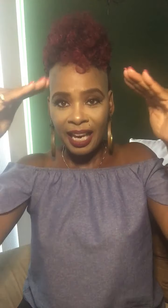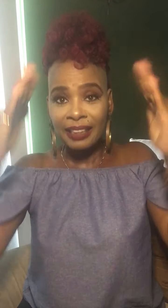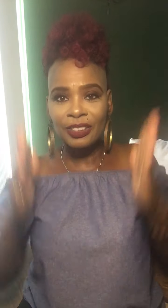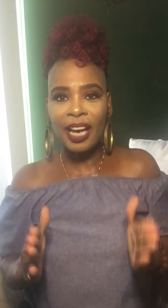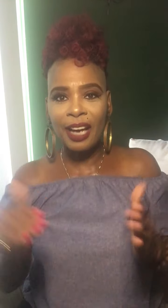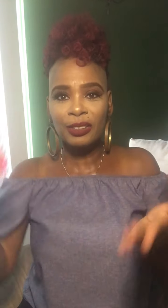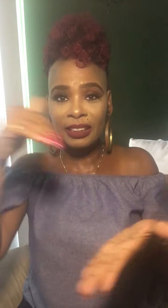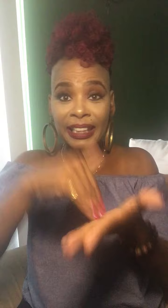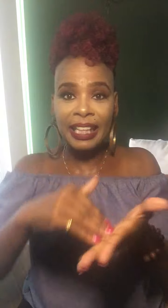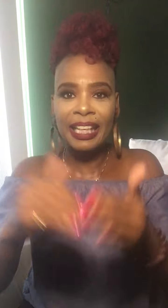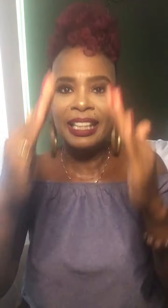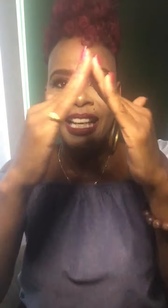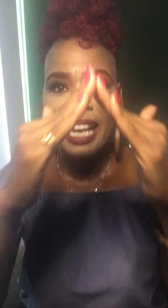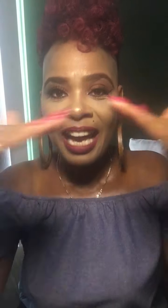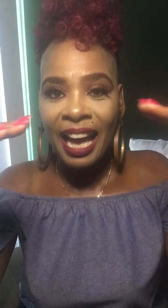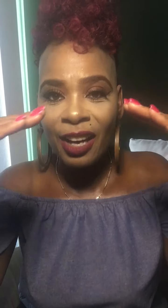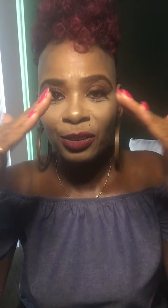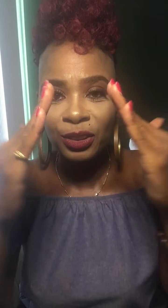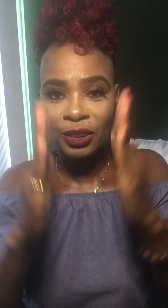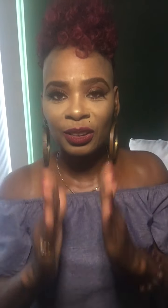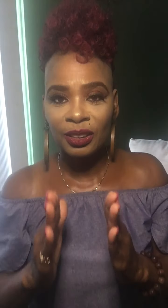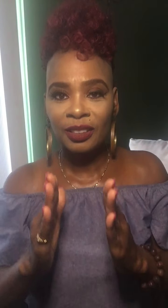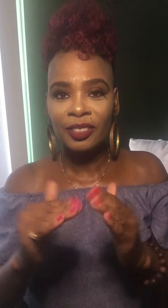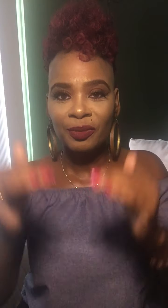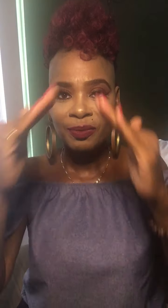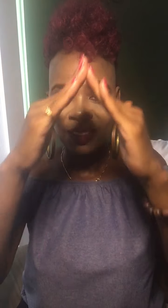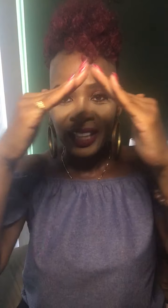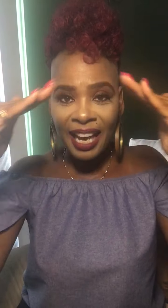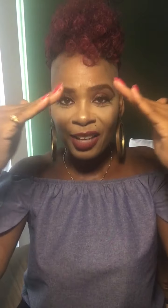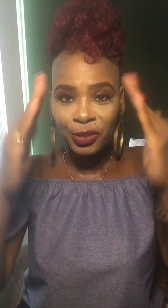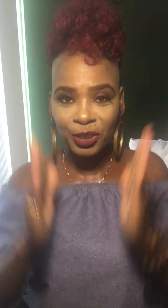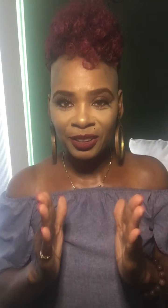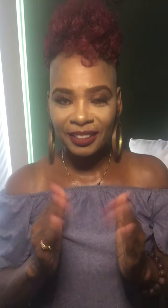So house. Again, house. House.